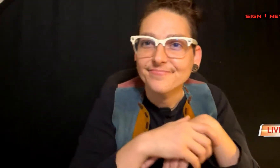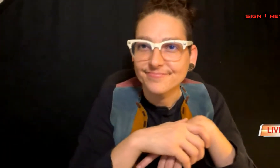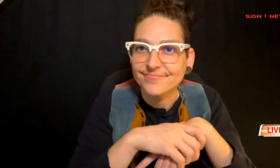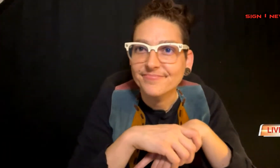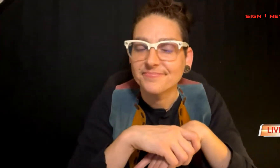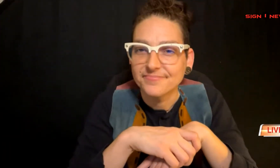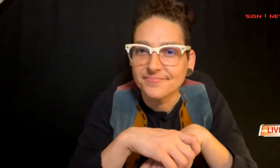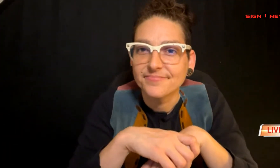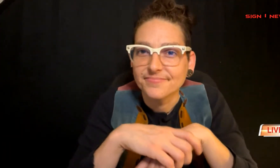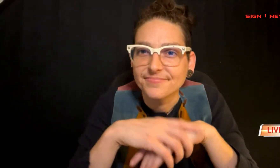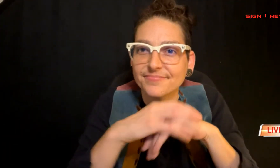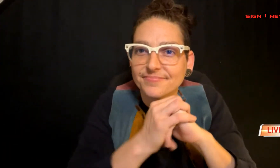Cool.